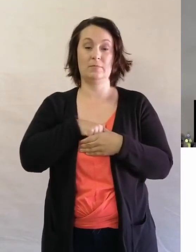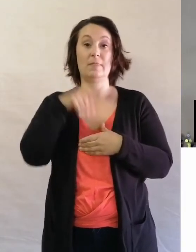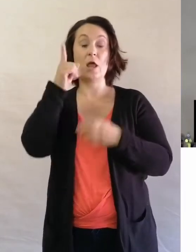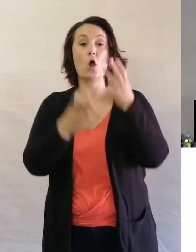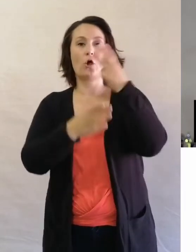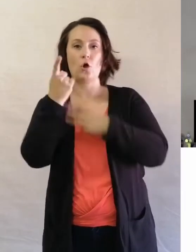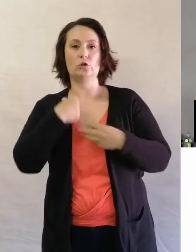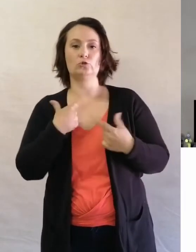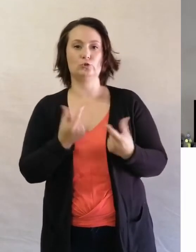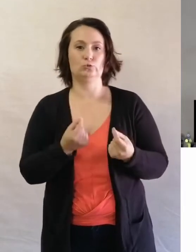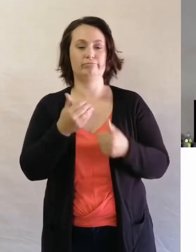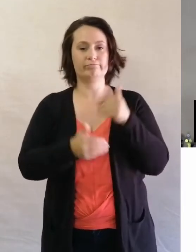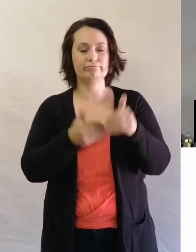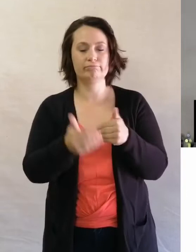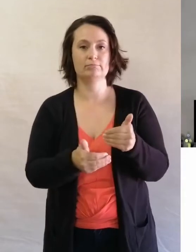them.